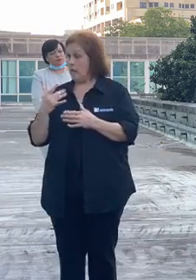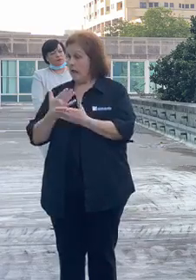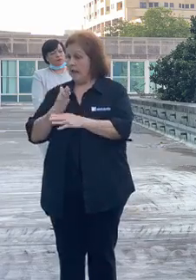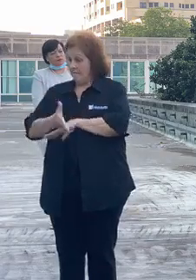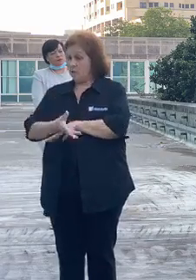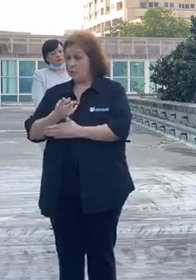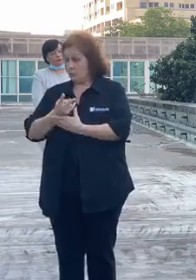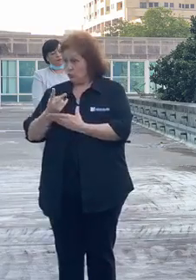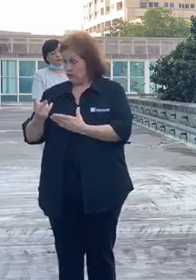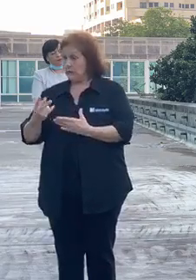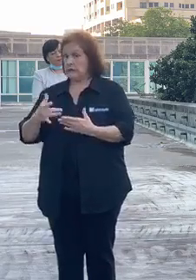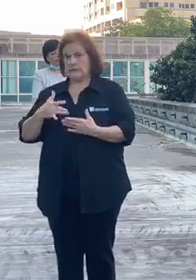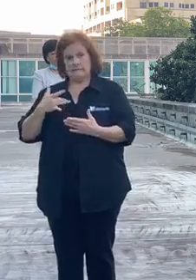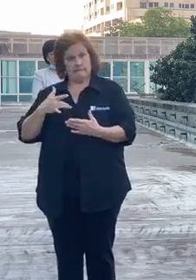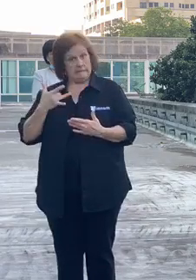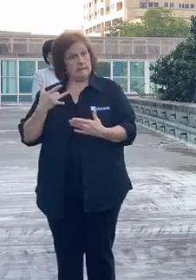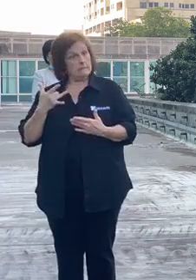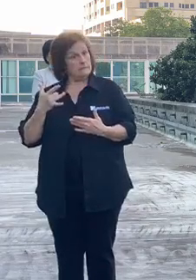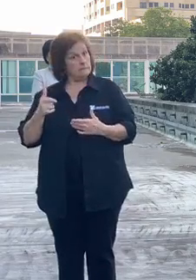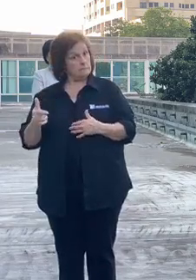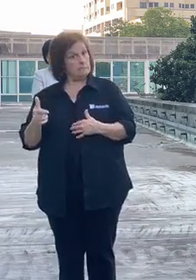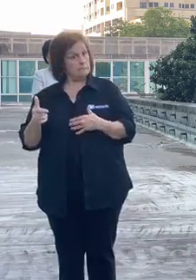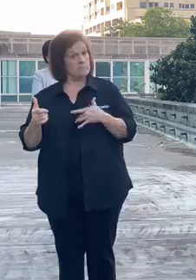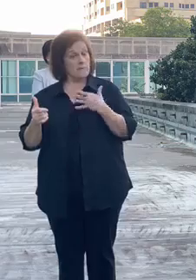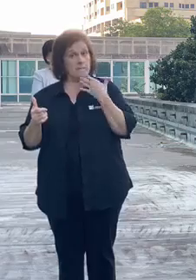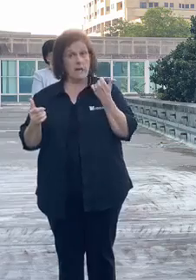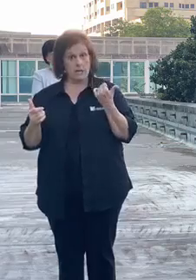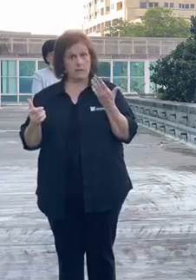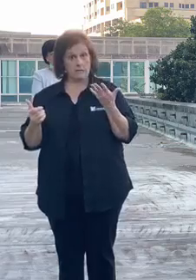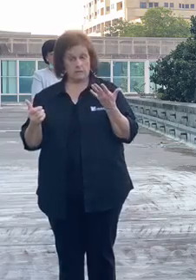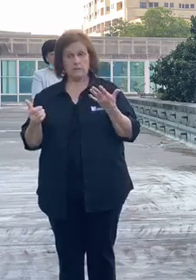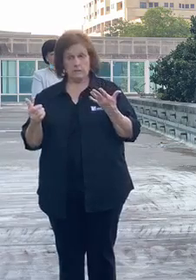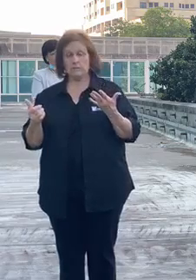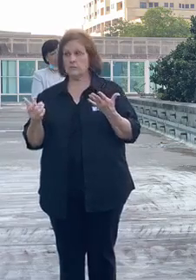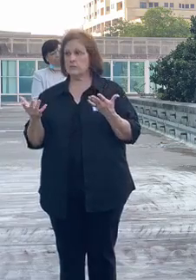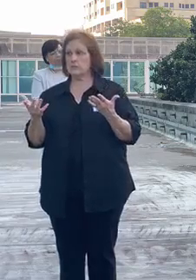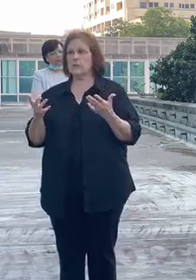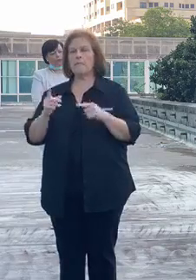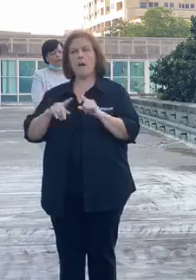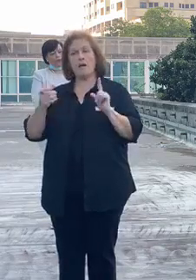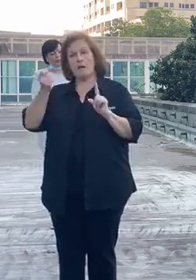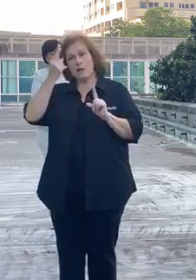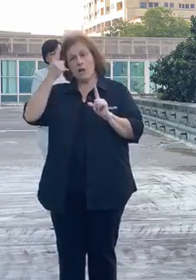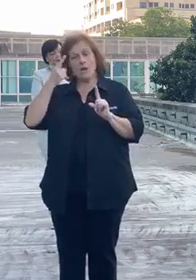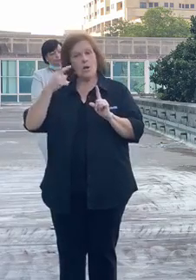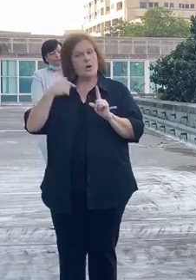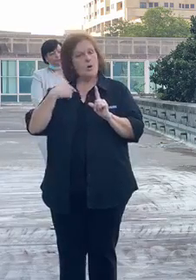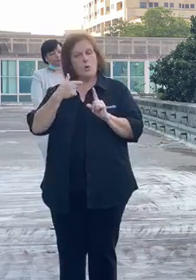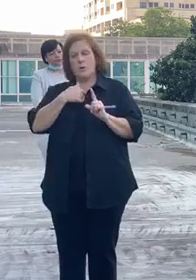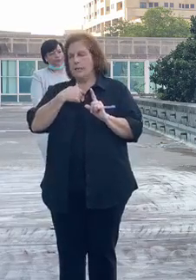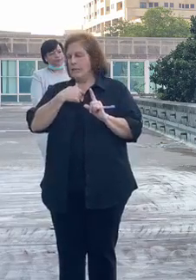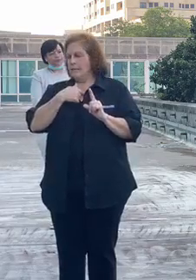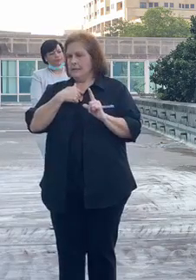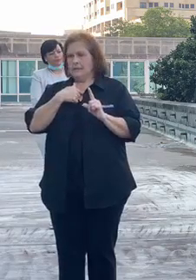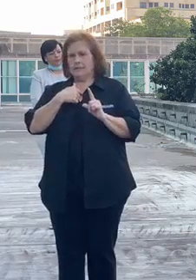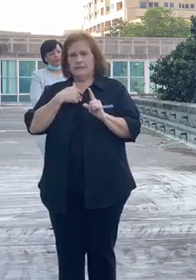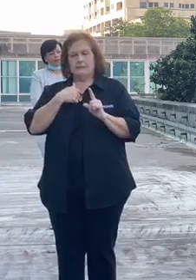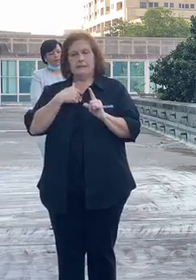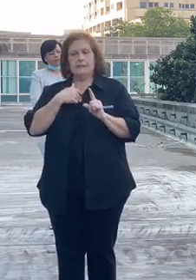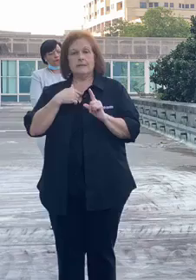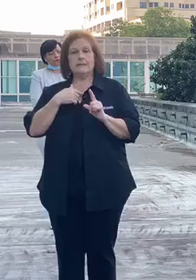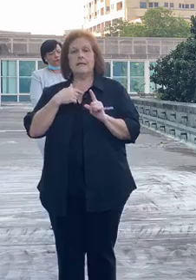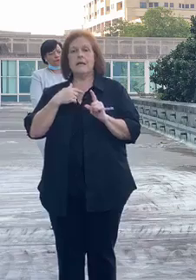can do your, again, still stay home, but do your essential activities. We are strongly discouraging